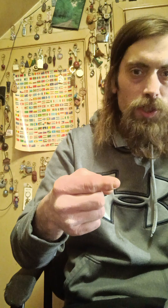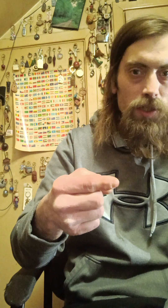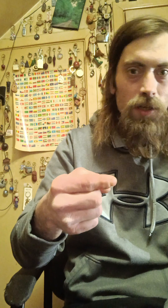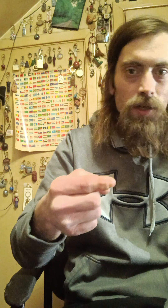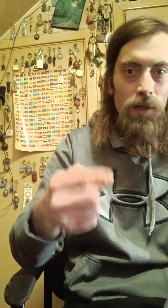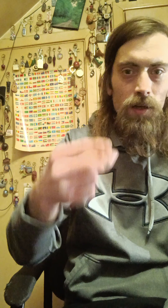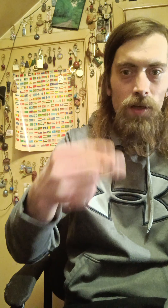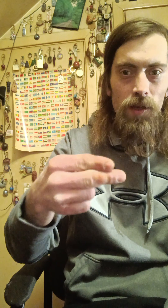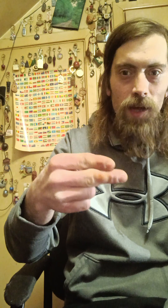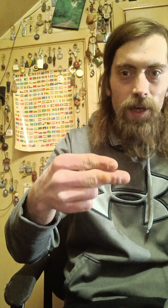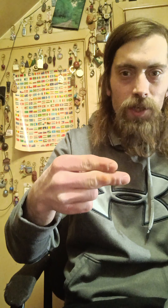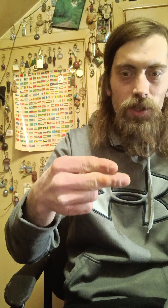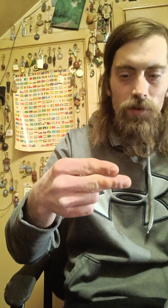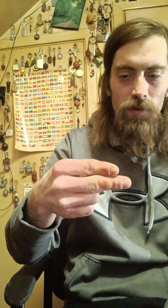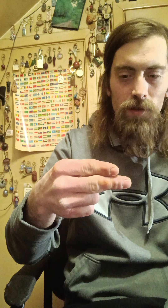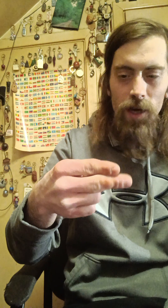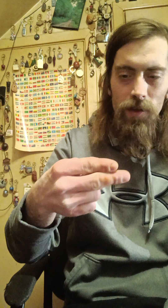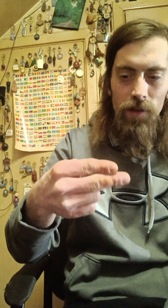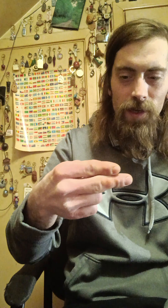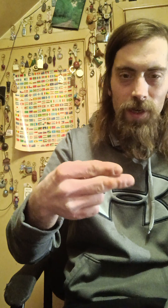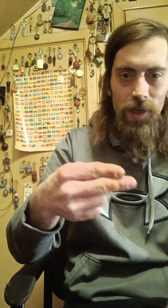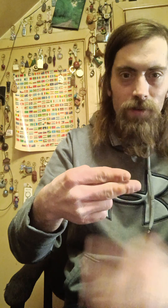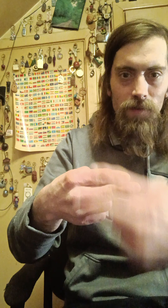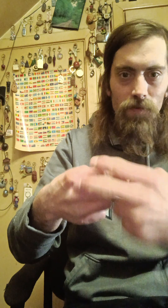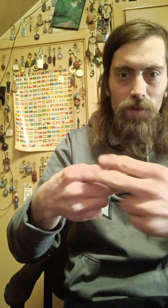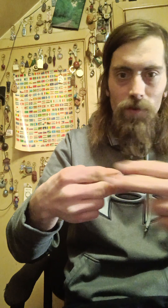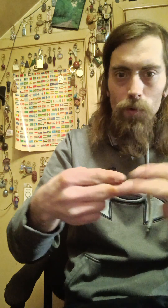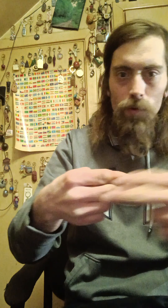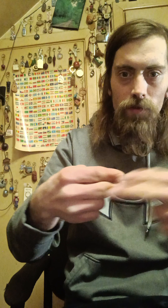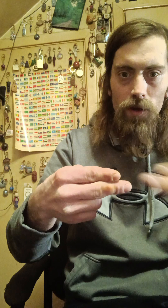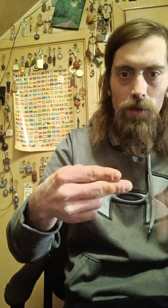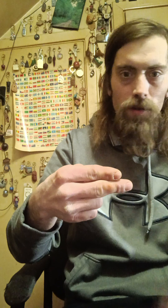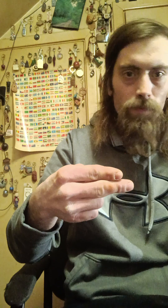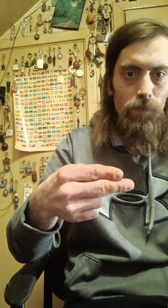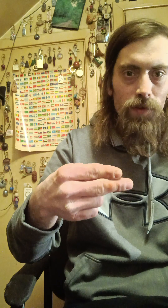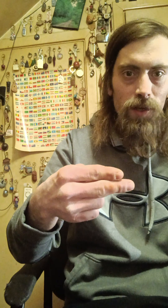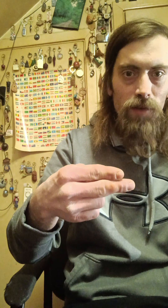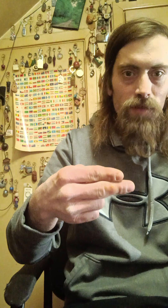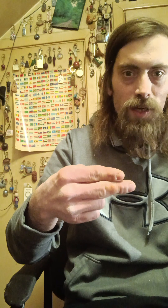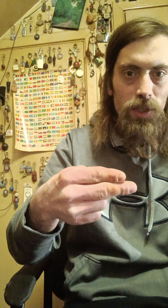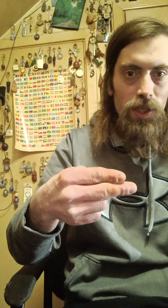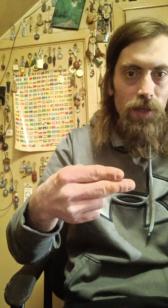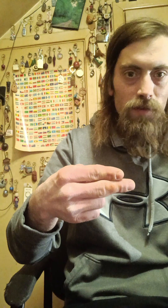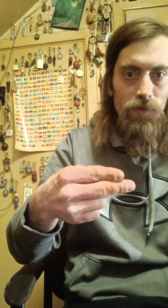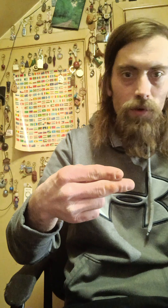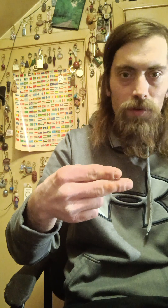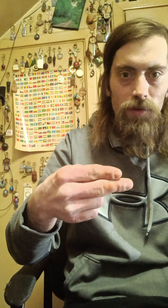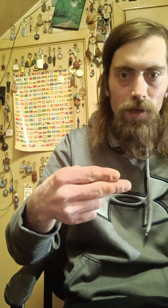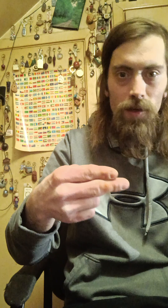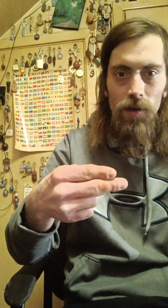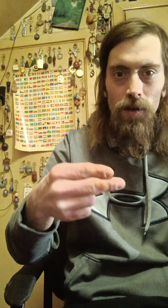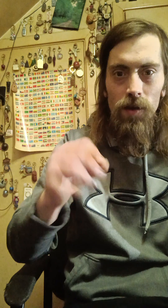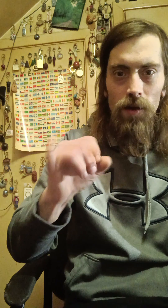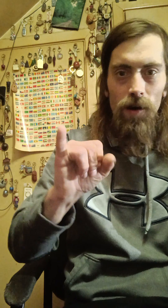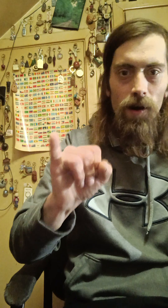G. H is kind of like, I guess, if the horizontal stick of the H, I guess, if you want to say.